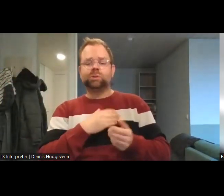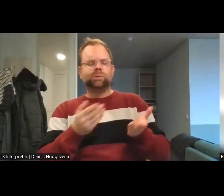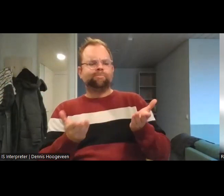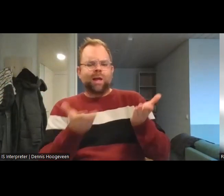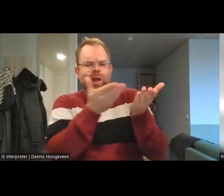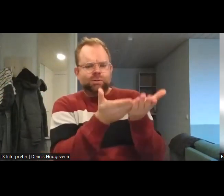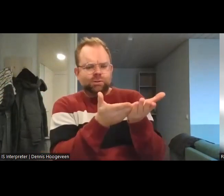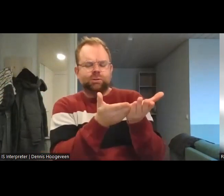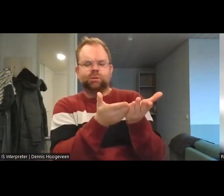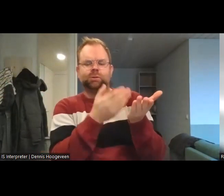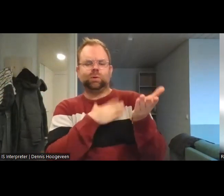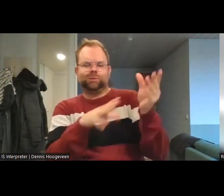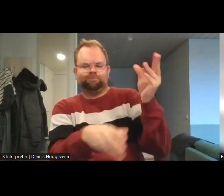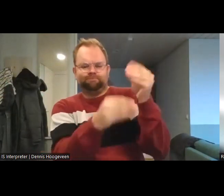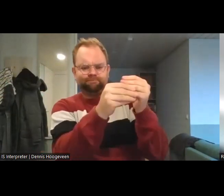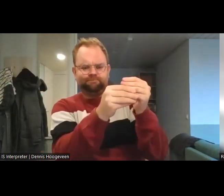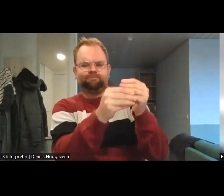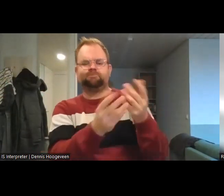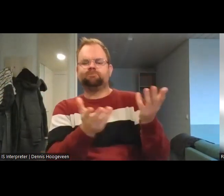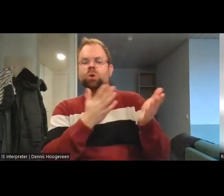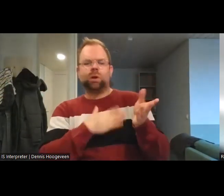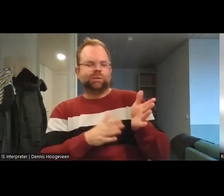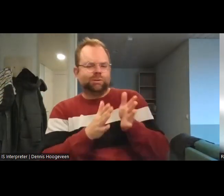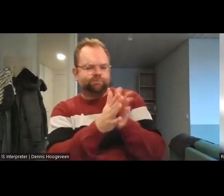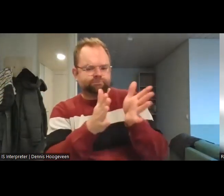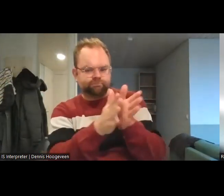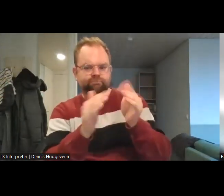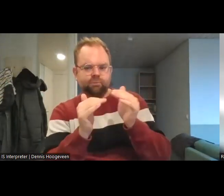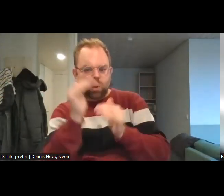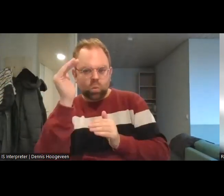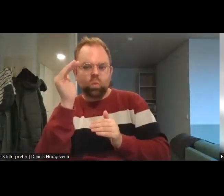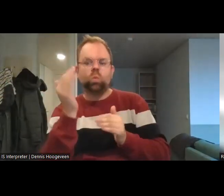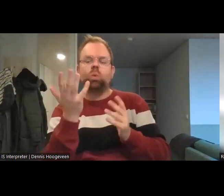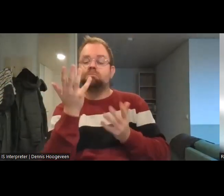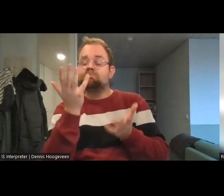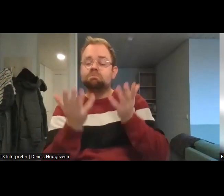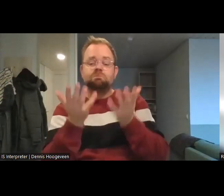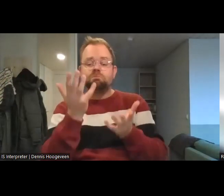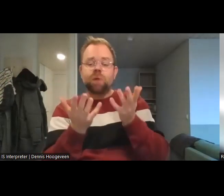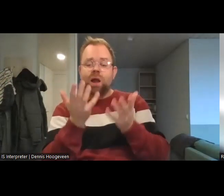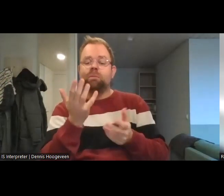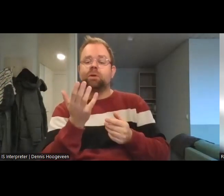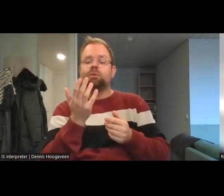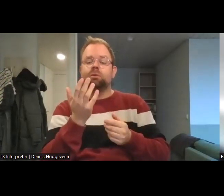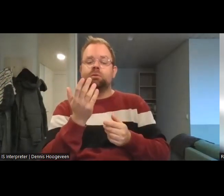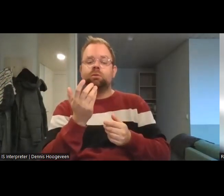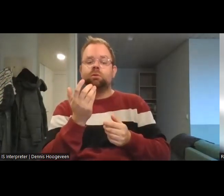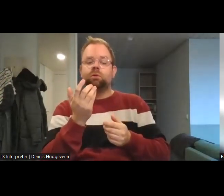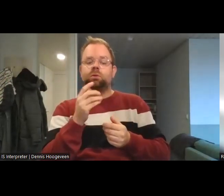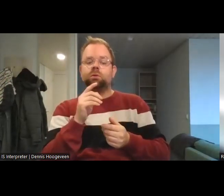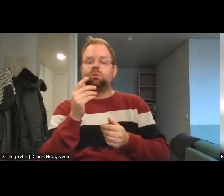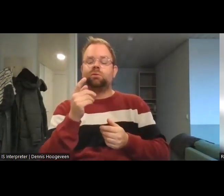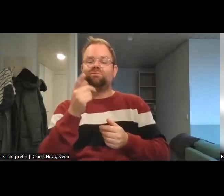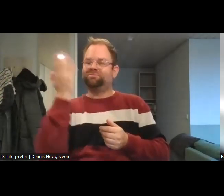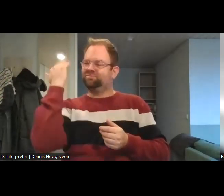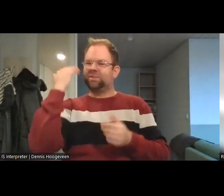questionnaire we had, if you would like to explain why you selected those points, you can go ahead now. So I will